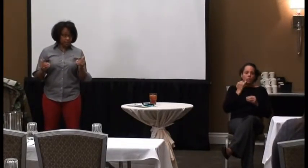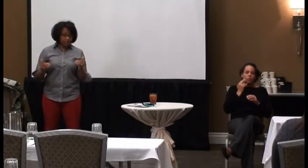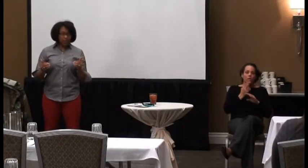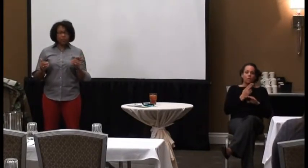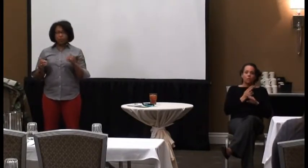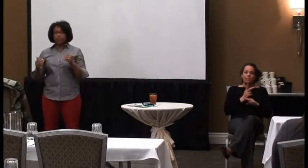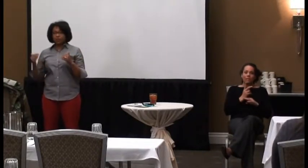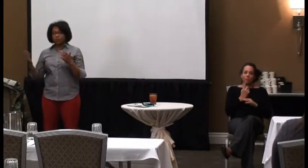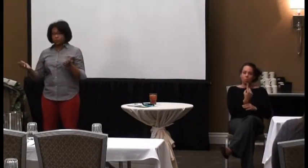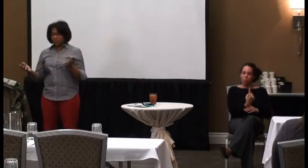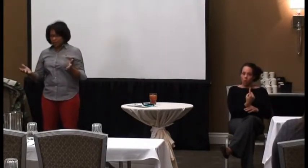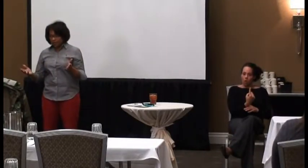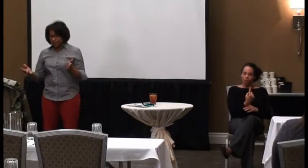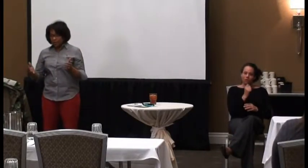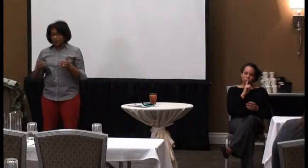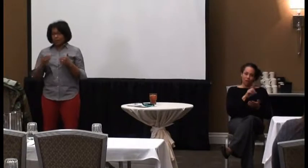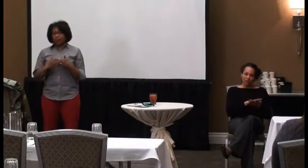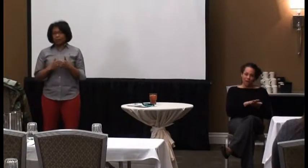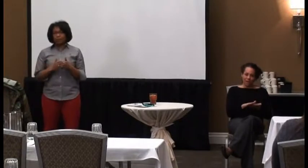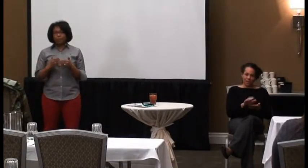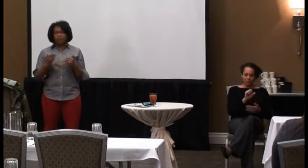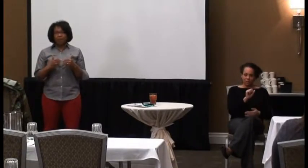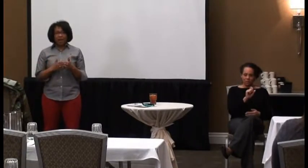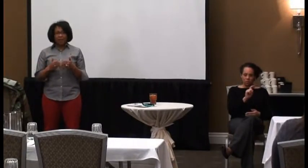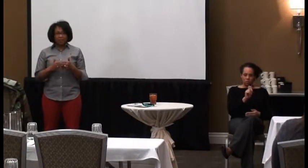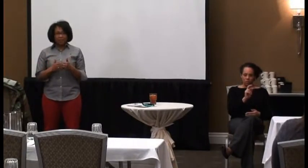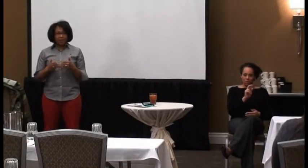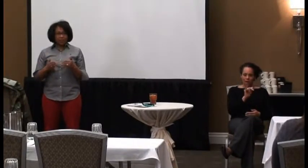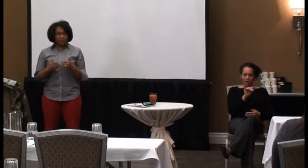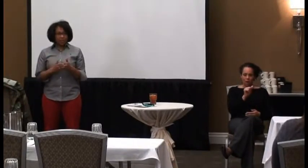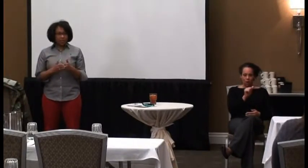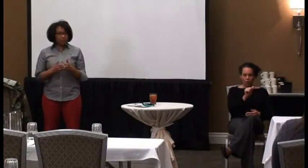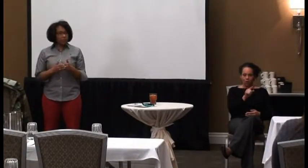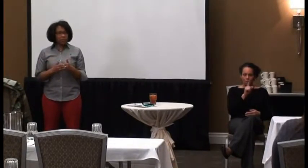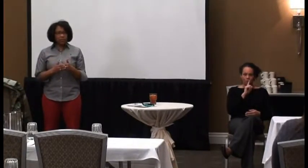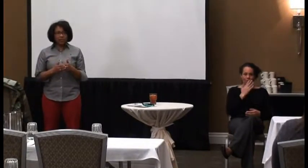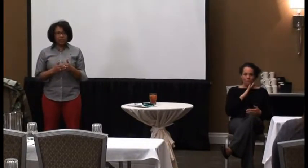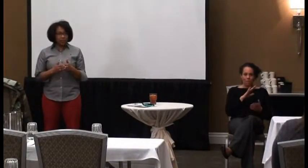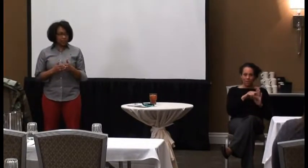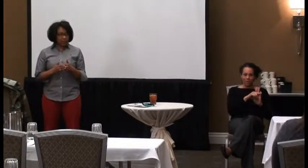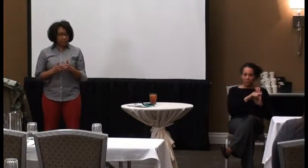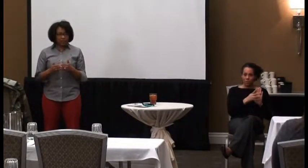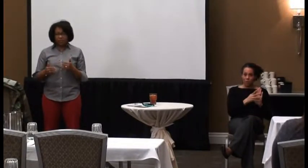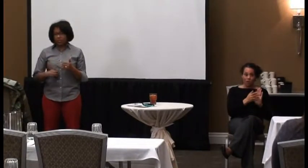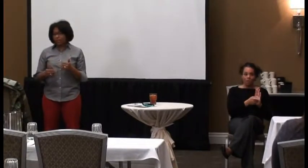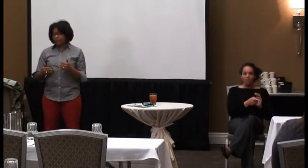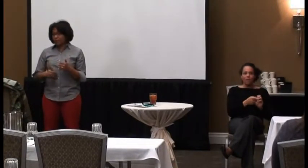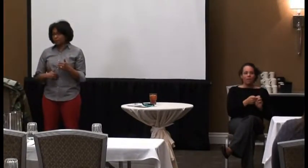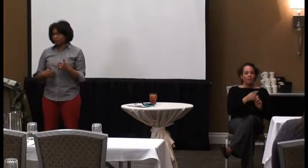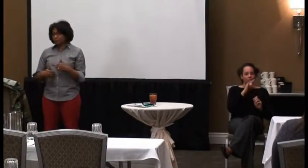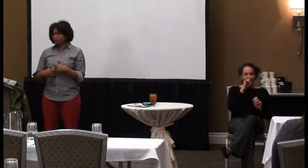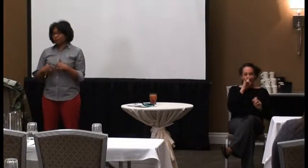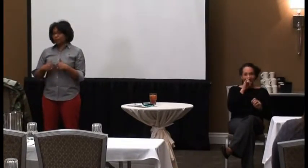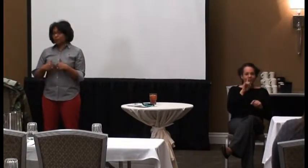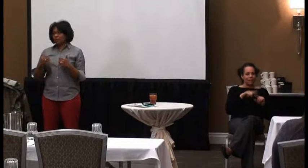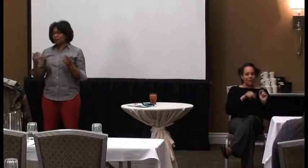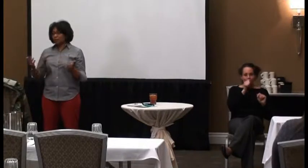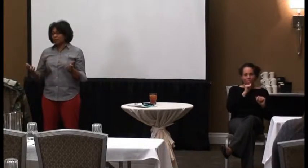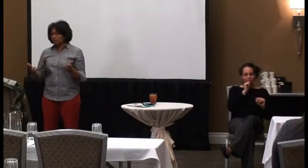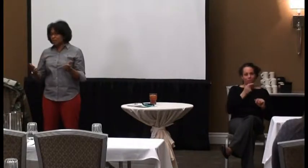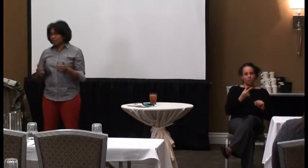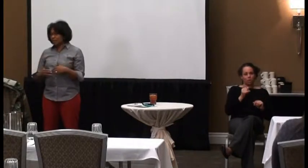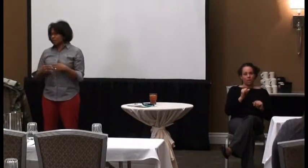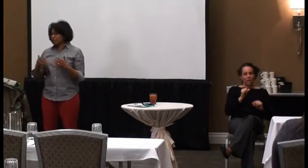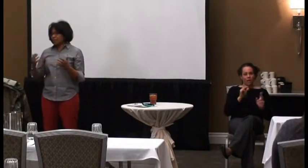nice, especially with Strattera. But the bad thing about Strattera, most kids can't tolerate the GI problem. They get